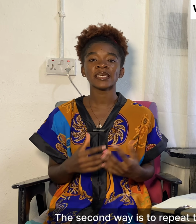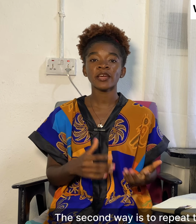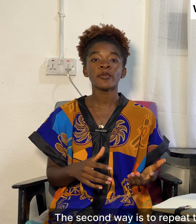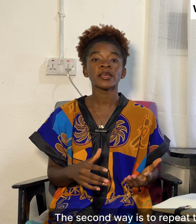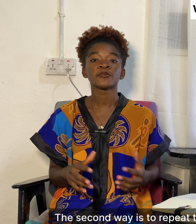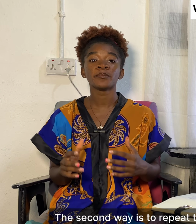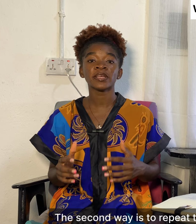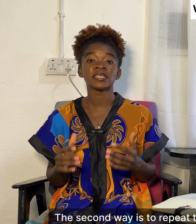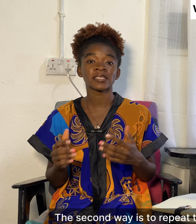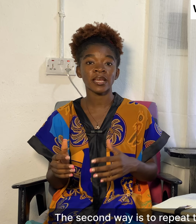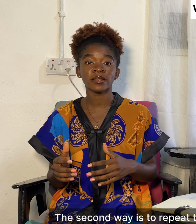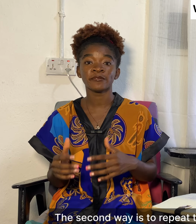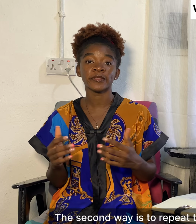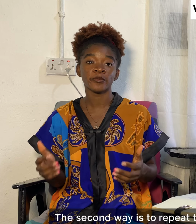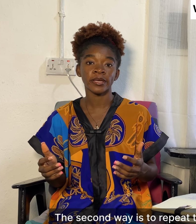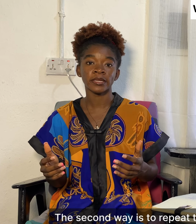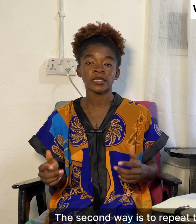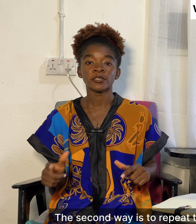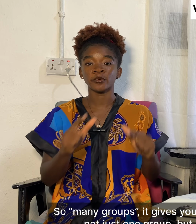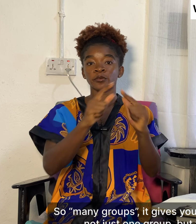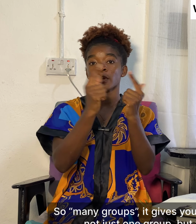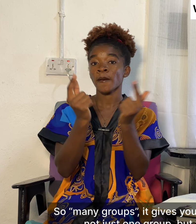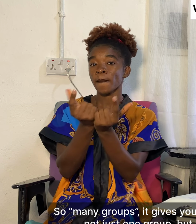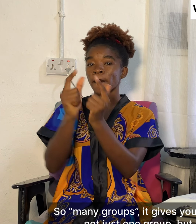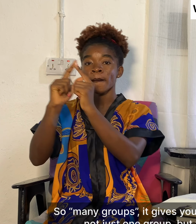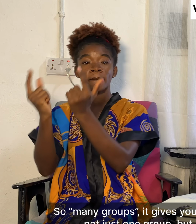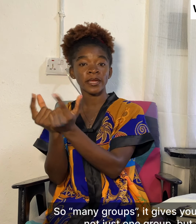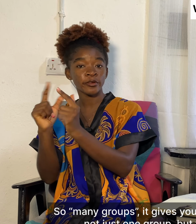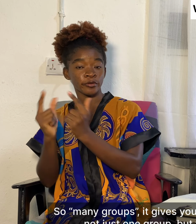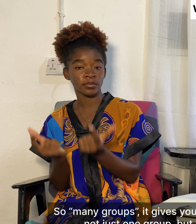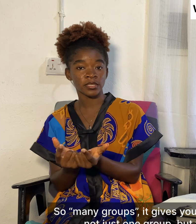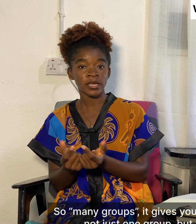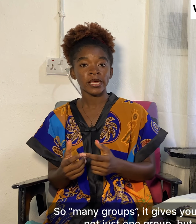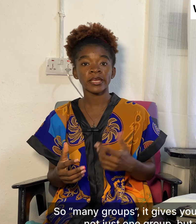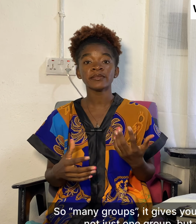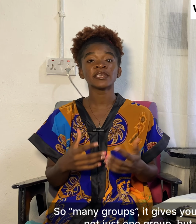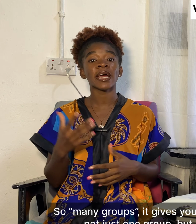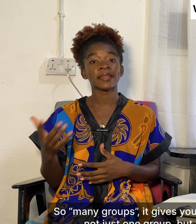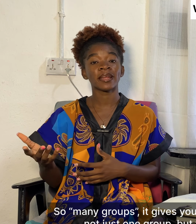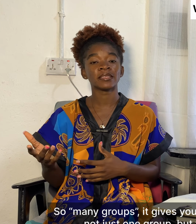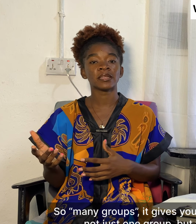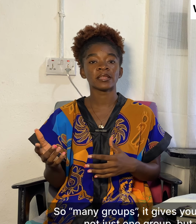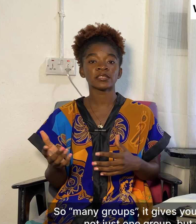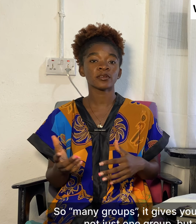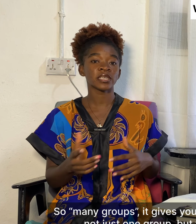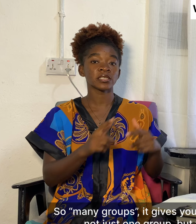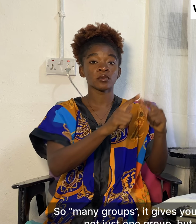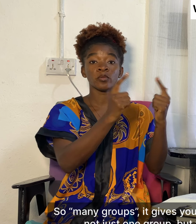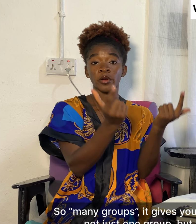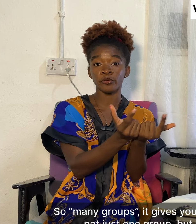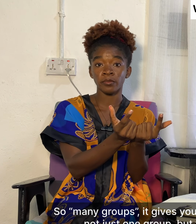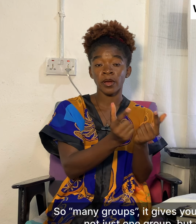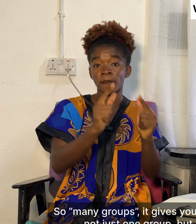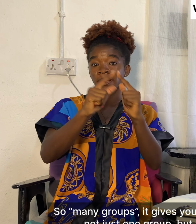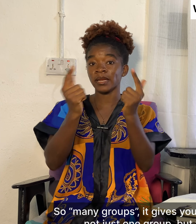second way is to repeat the sign for the word. So many groups. It gives you the idea that there's not just one group, but then